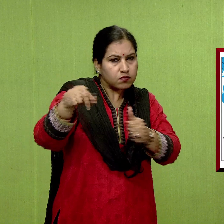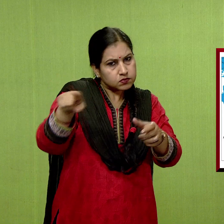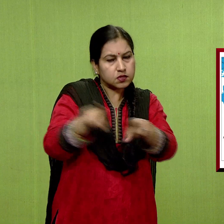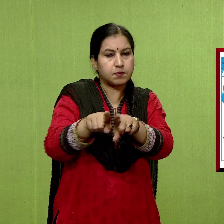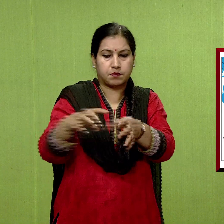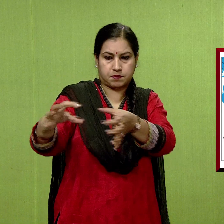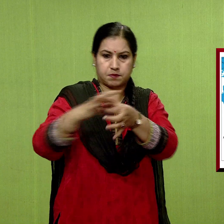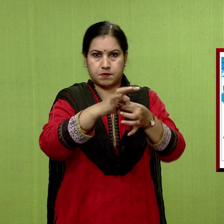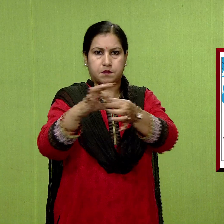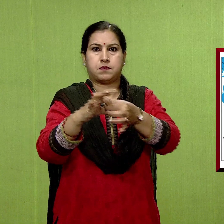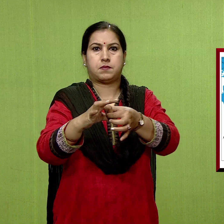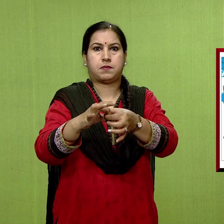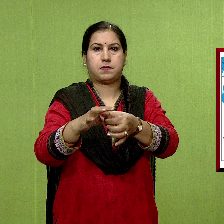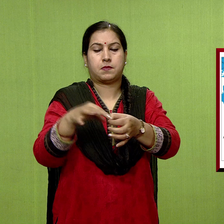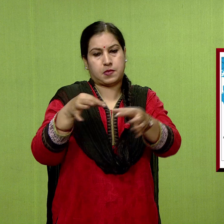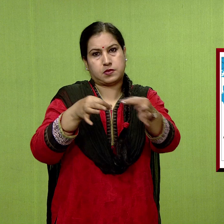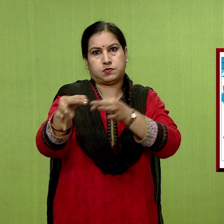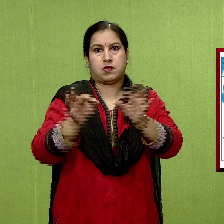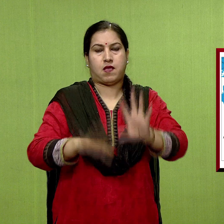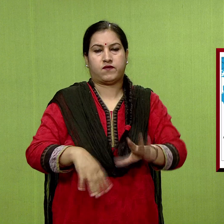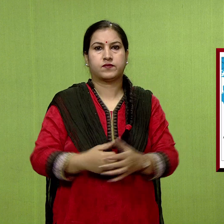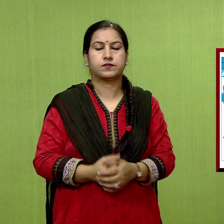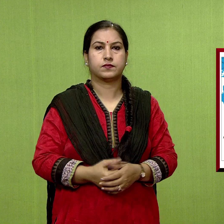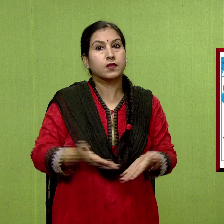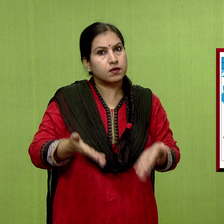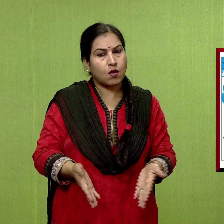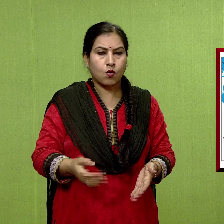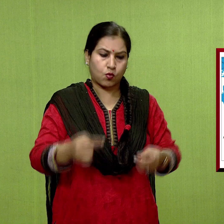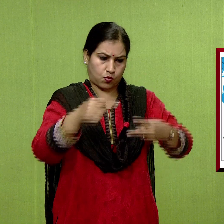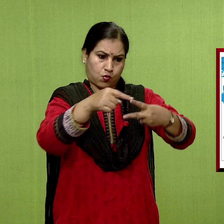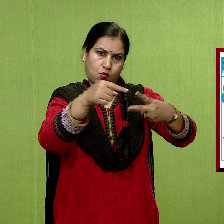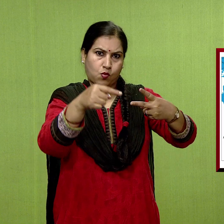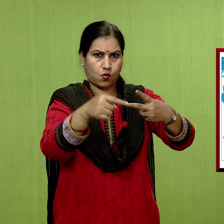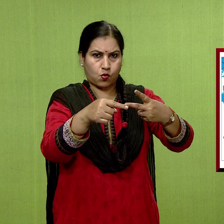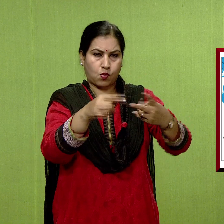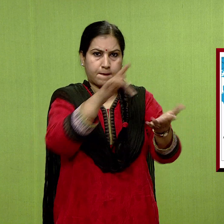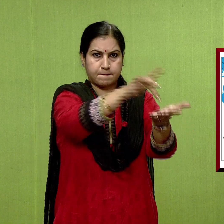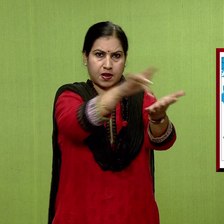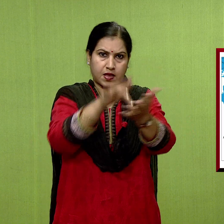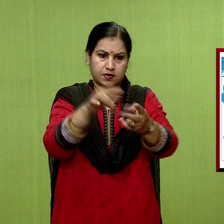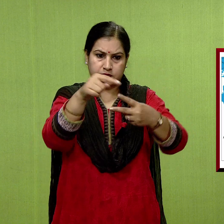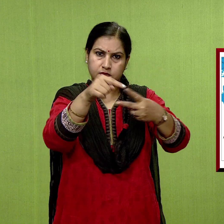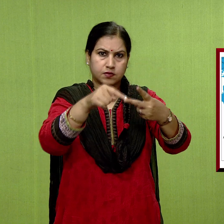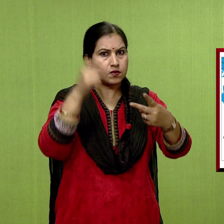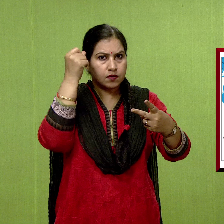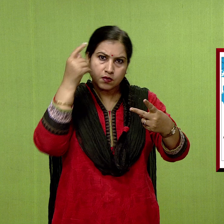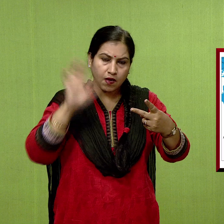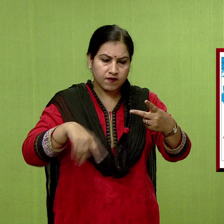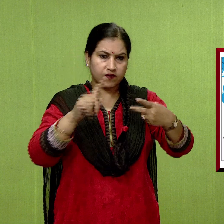any place. So now we have understood that there are two ways of locating any place. The first one